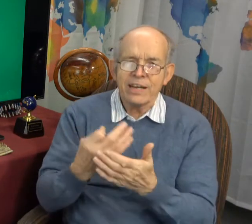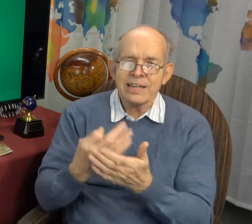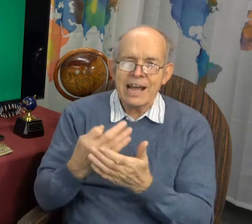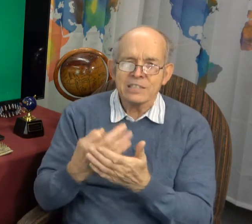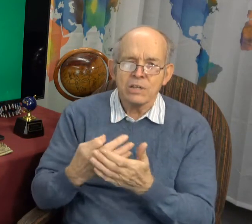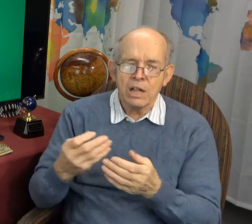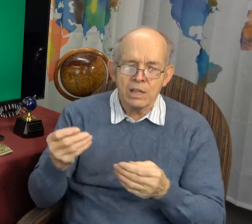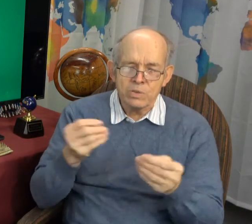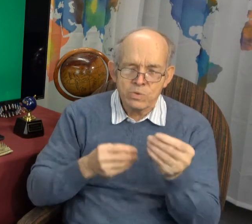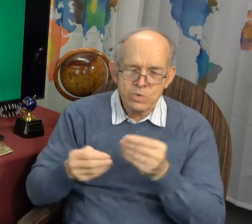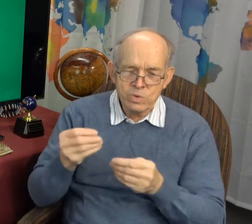financial